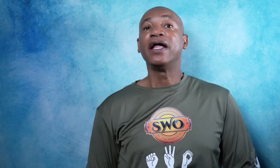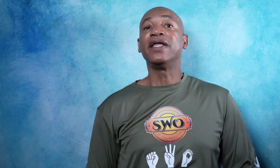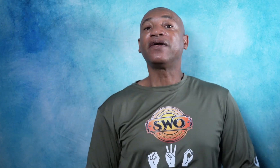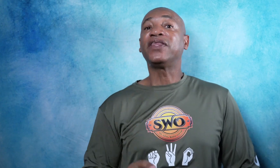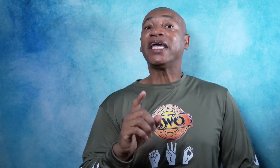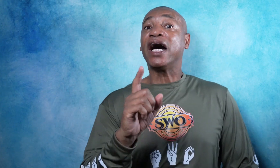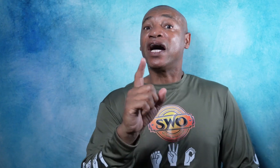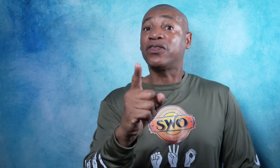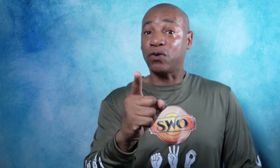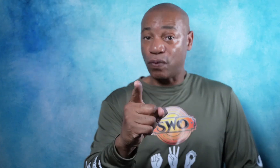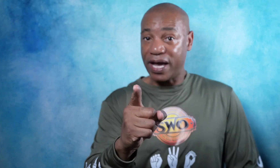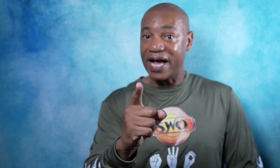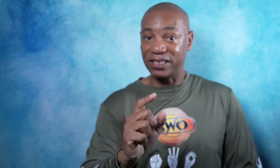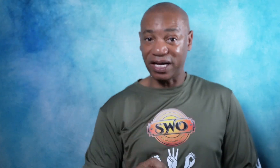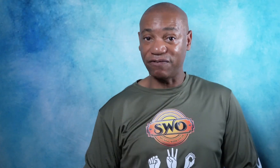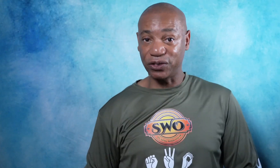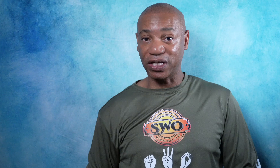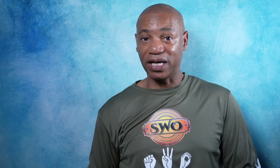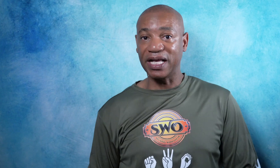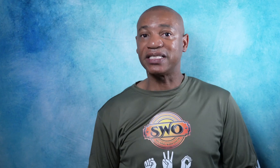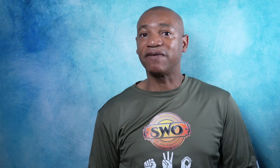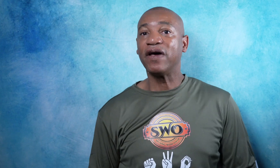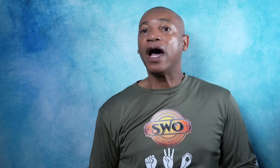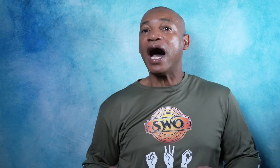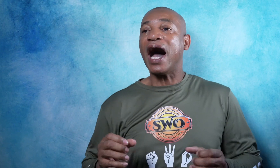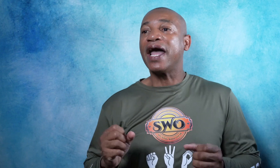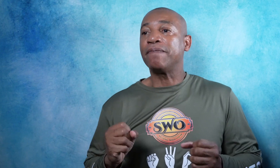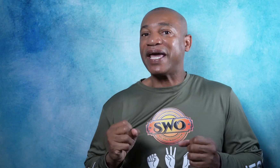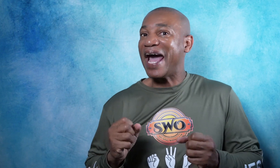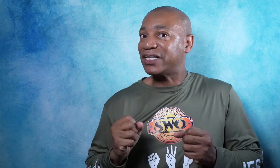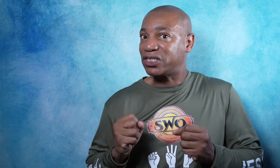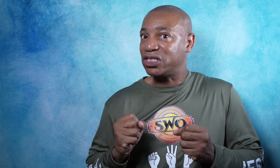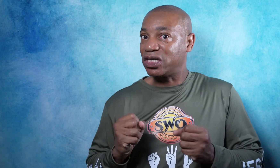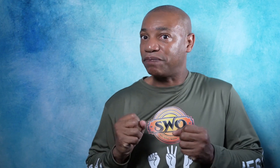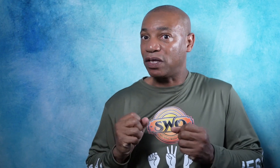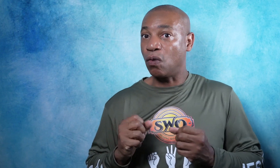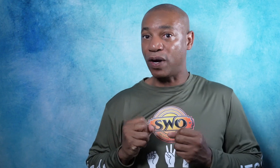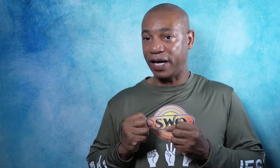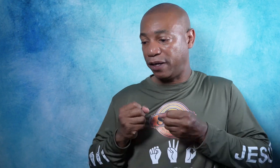Now the other way I sign forsaken, as if I am casting something away.